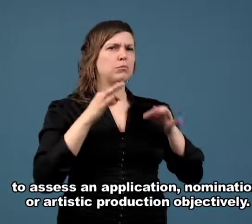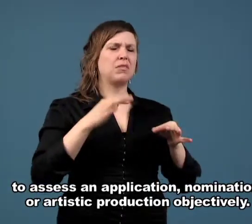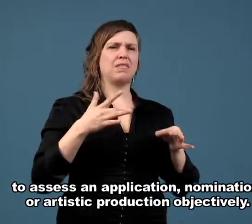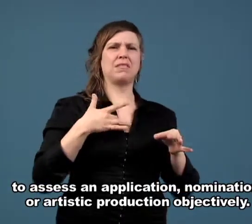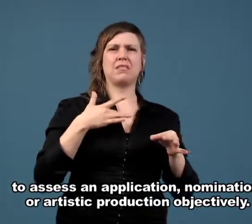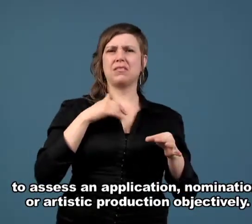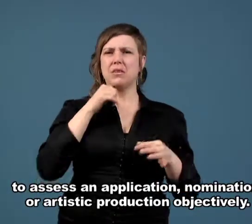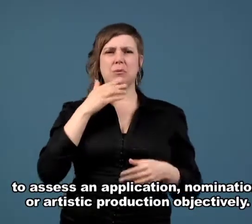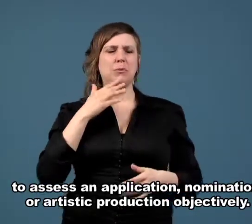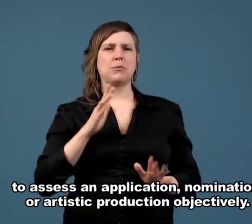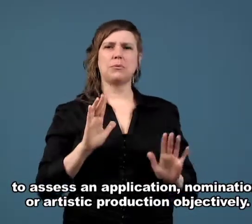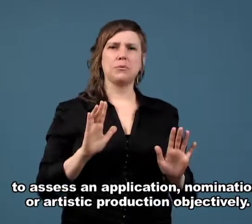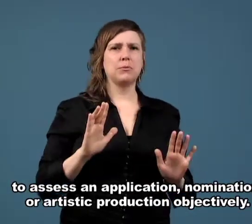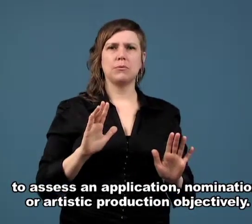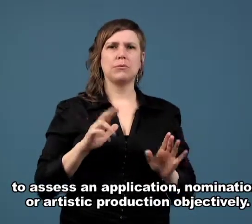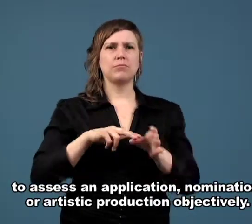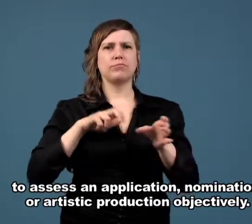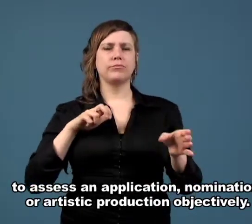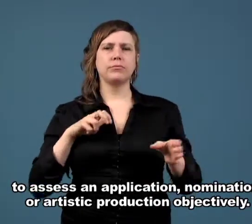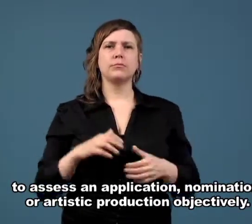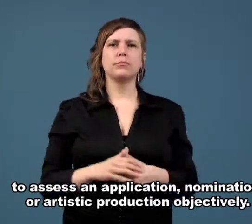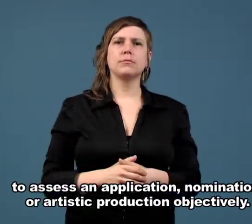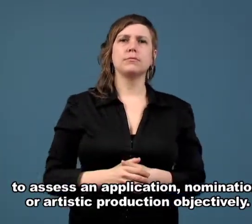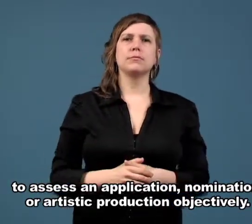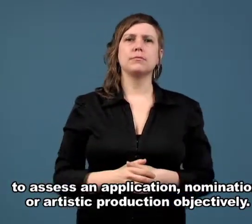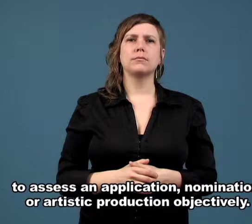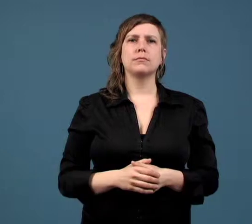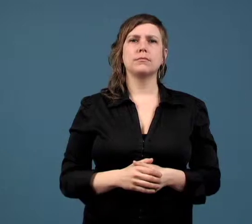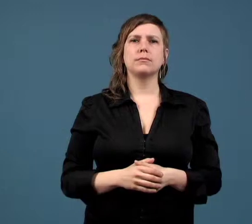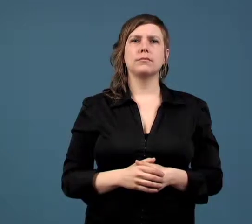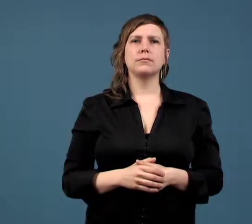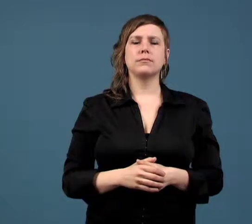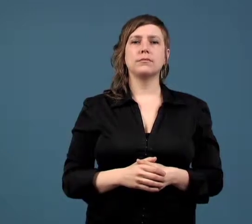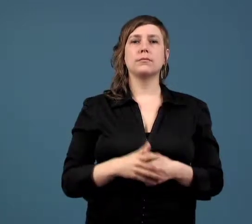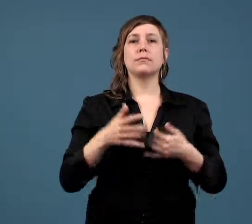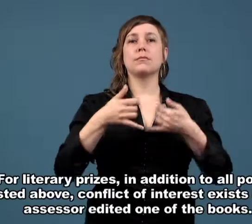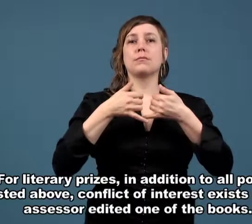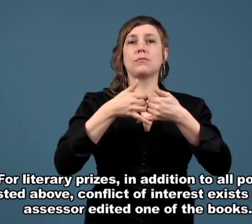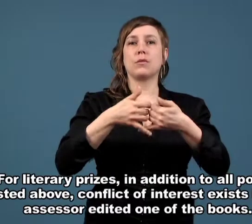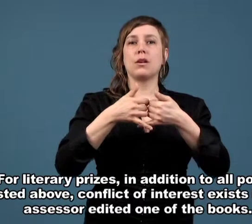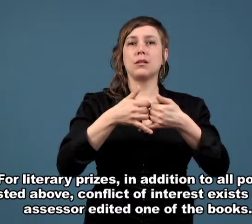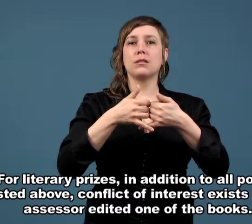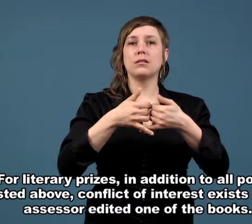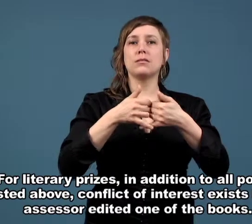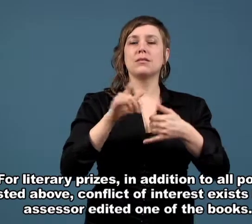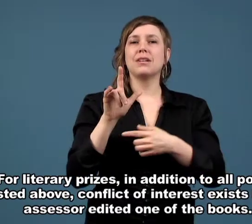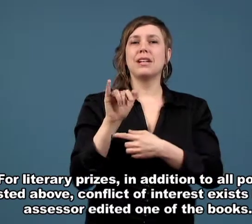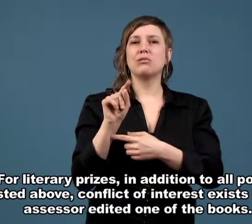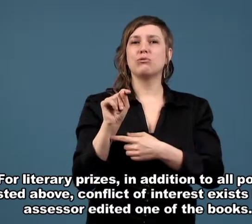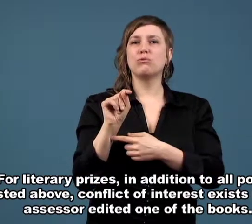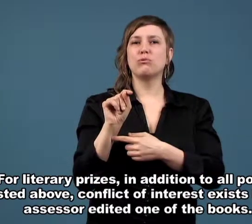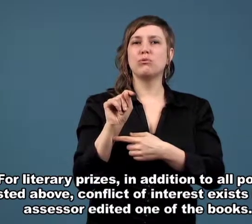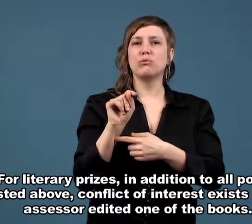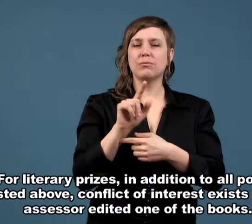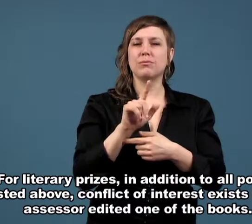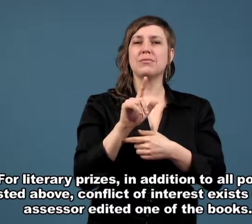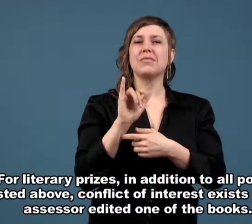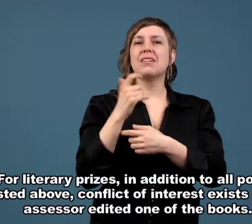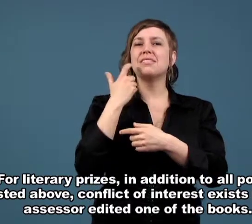application, nomination, or artistic production objectively. For literary prizes, in addition to all points